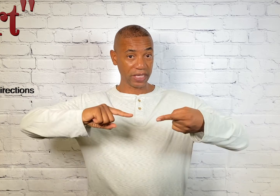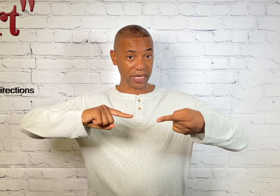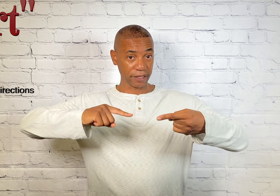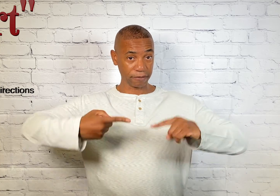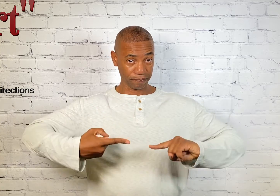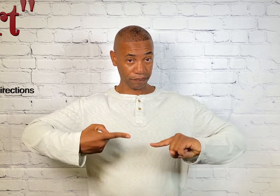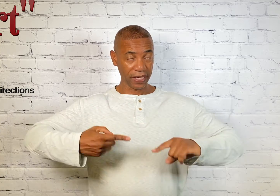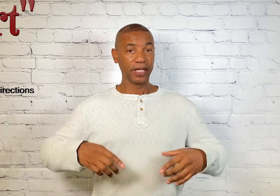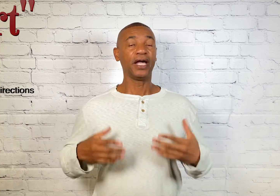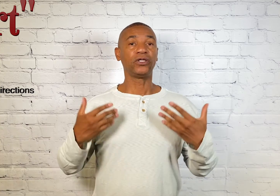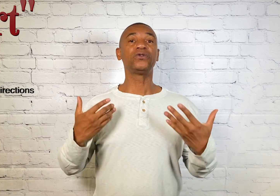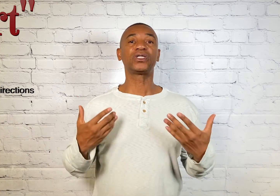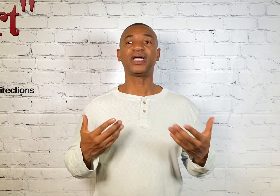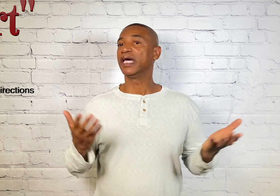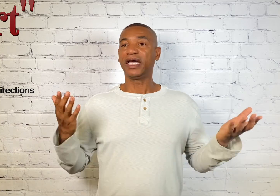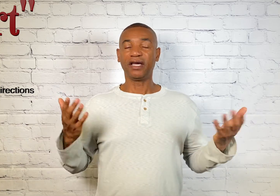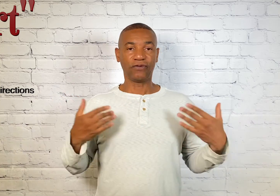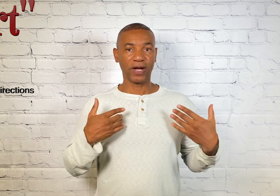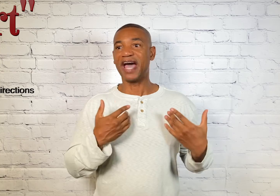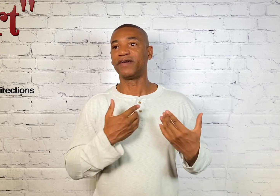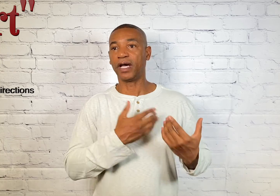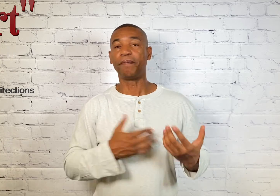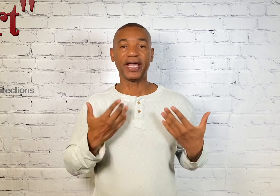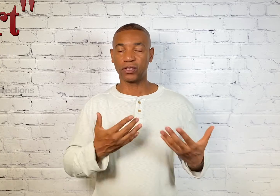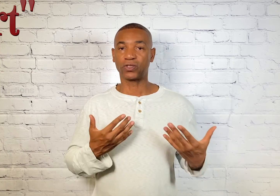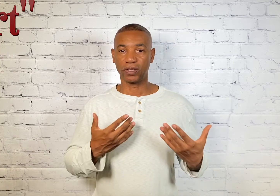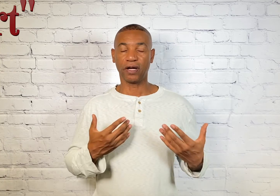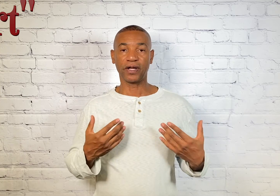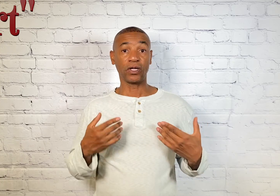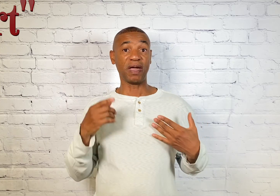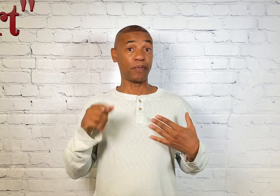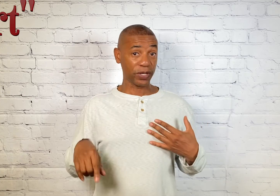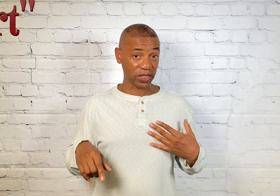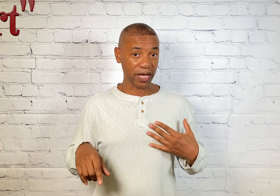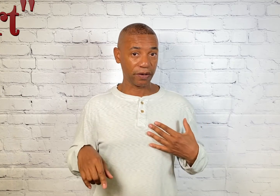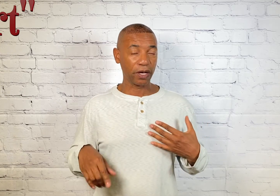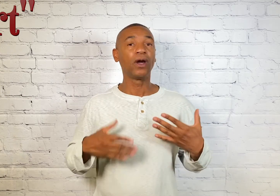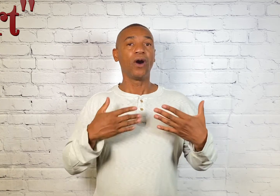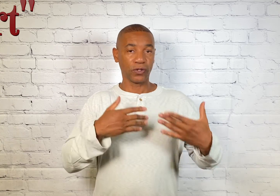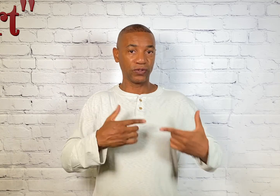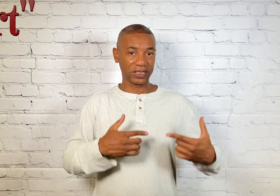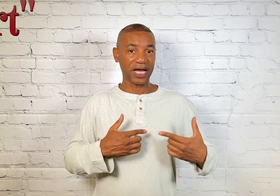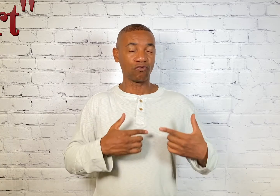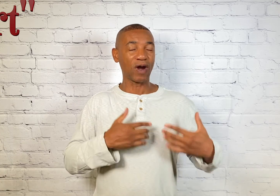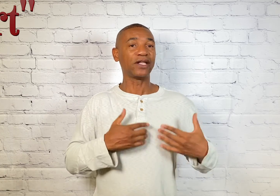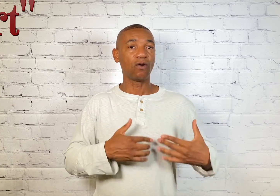again. Now usually if you're having a pain in a certain area, you may point to that area or do the sign right over where